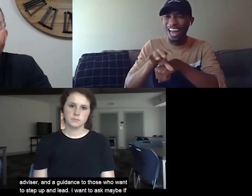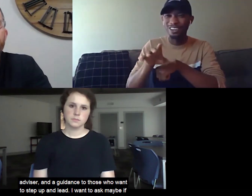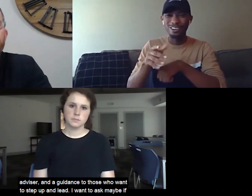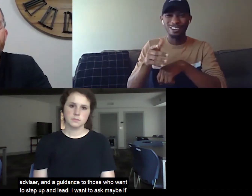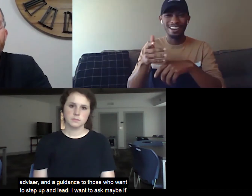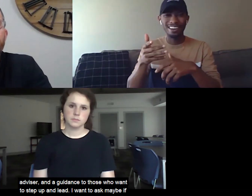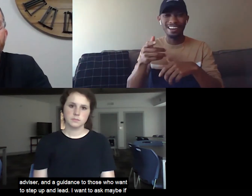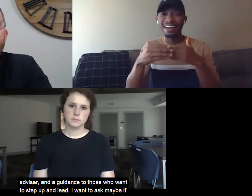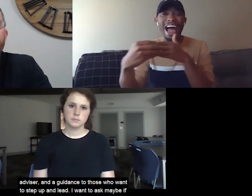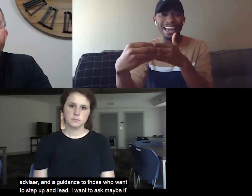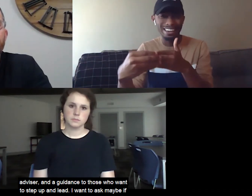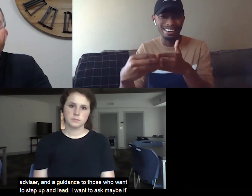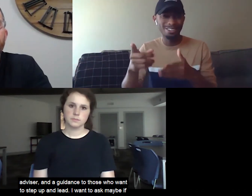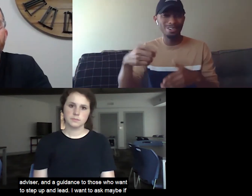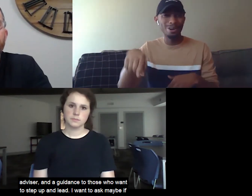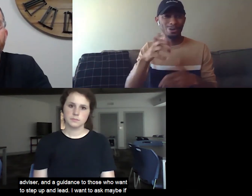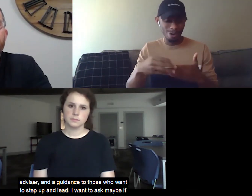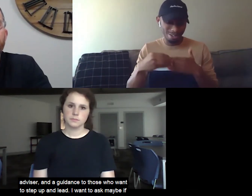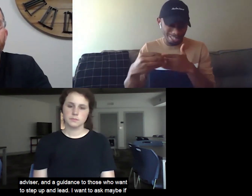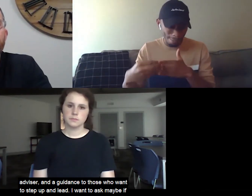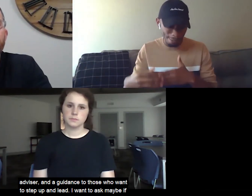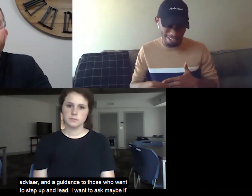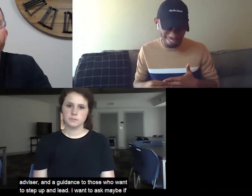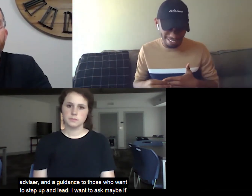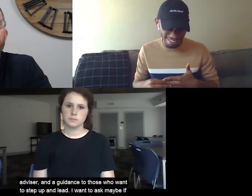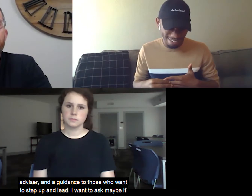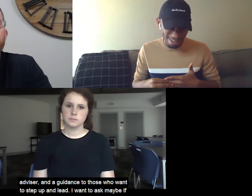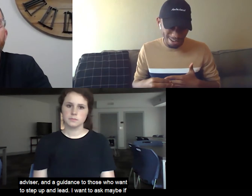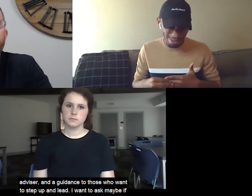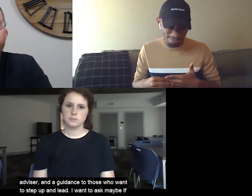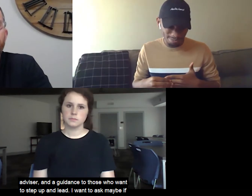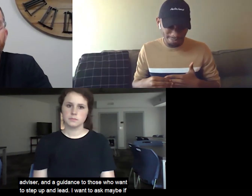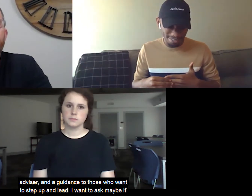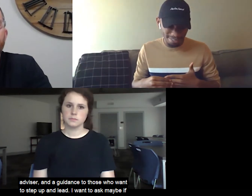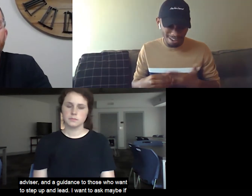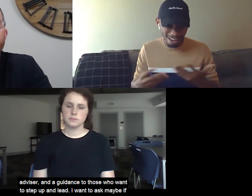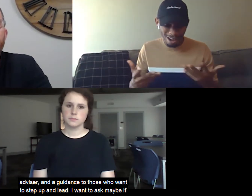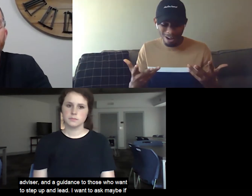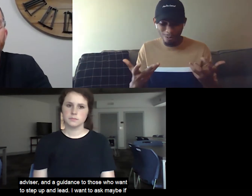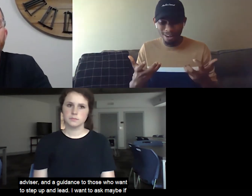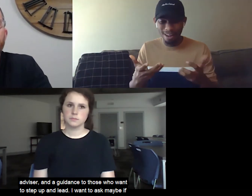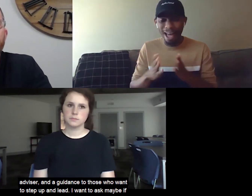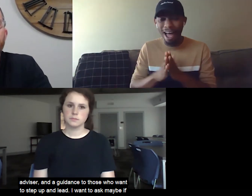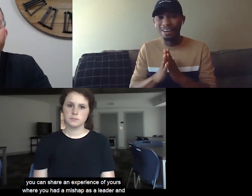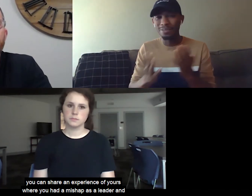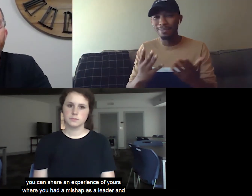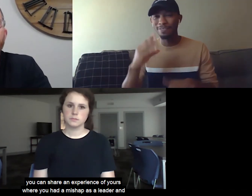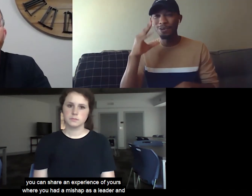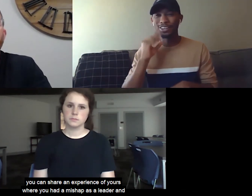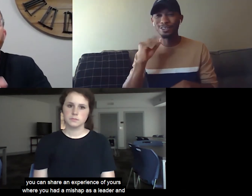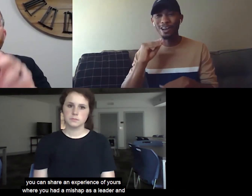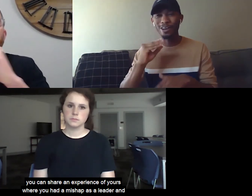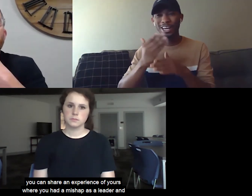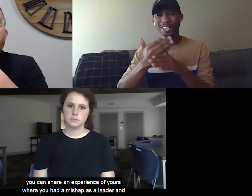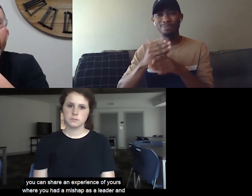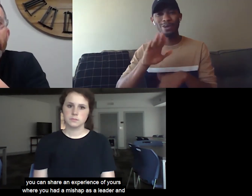and an advisor, and a guardian to those who want to step up and to lead. Um, I want to add, maybe if you